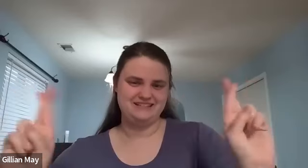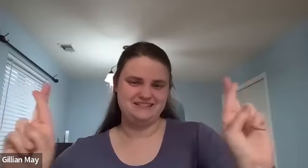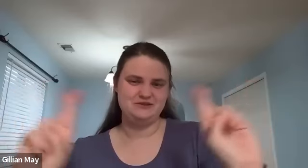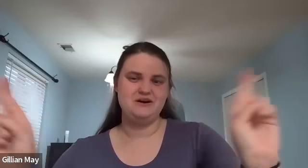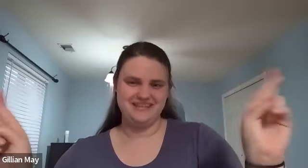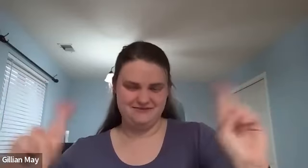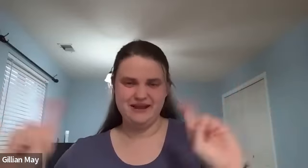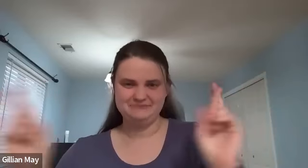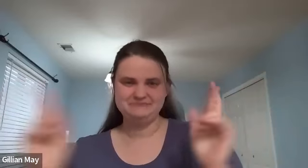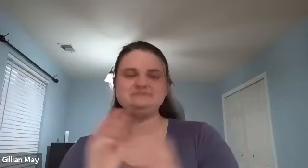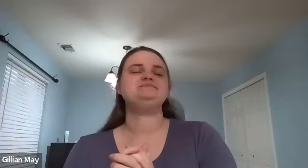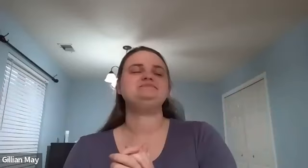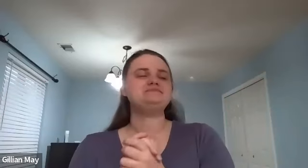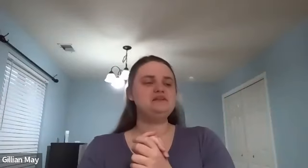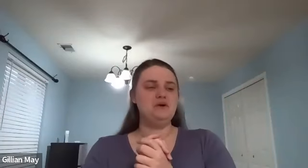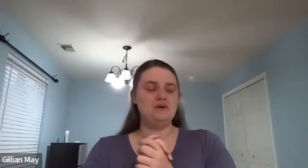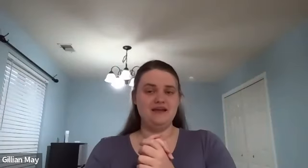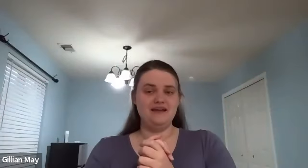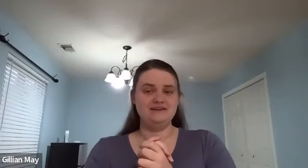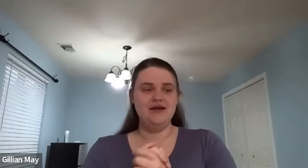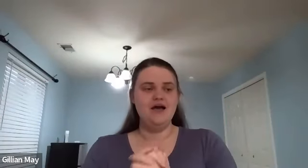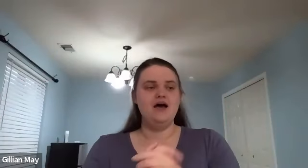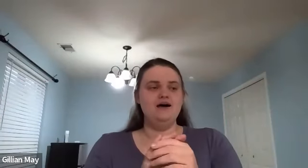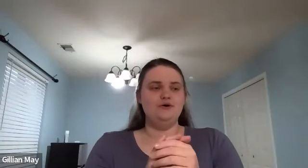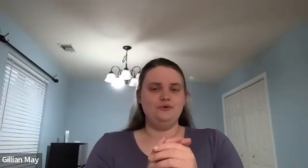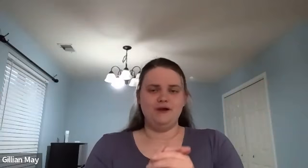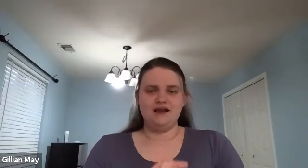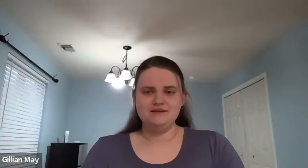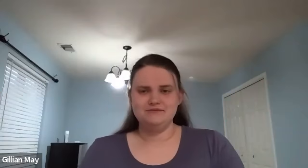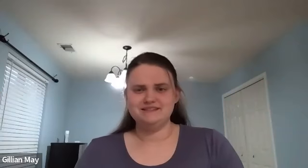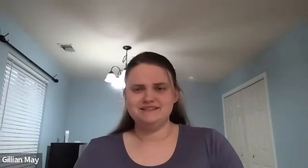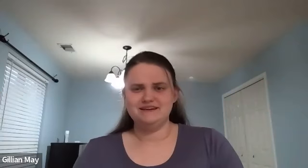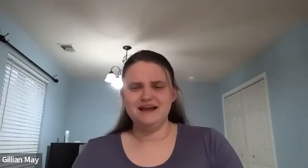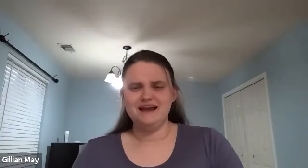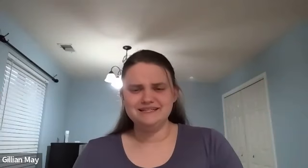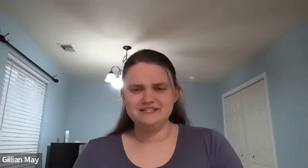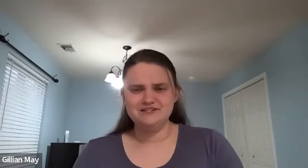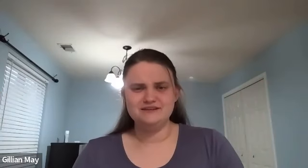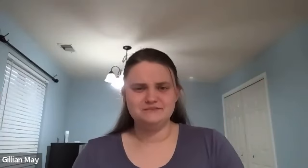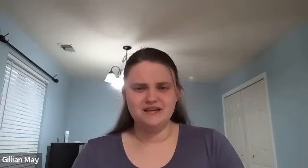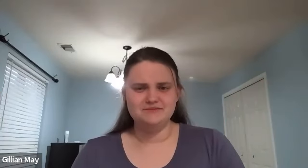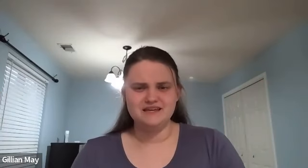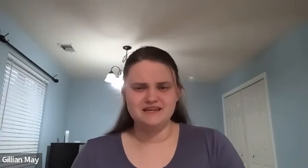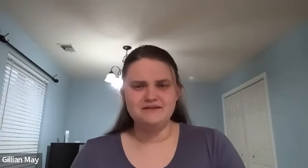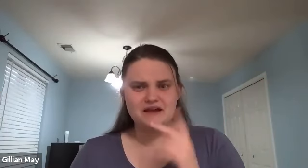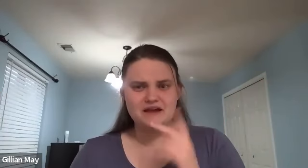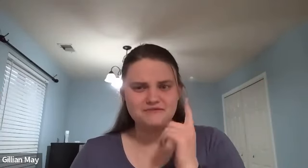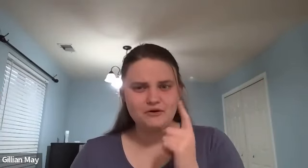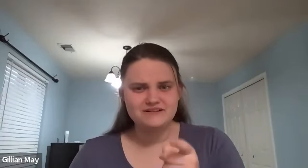It's 2 R's. Yeah, ready. Okay. Oh, I got to keep my voice down. I tend to do this sometimes. If I vocally say